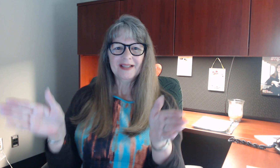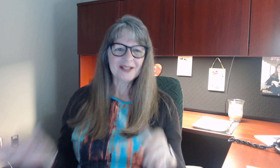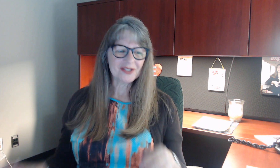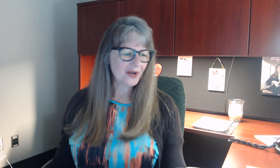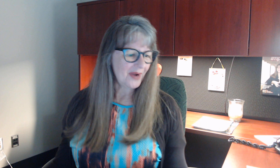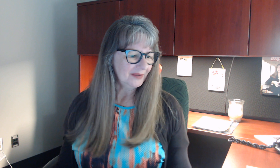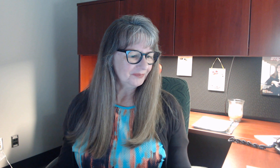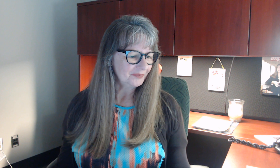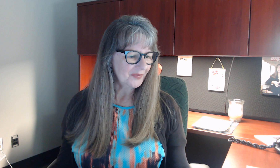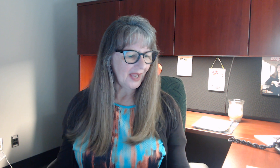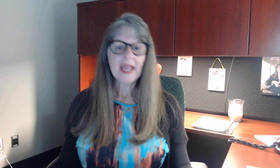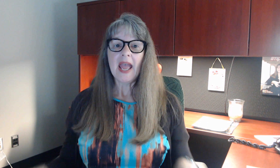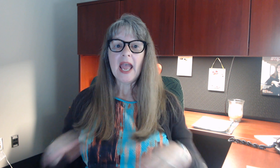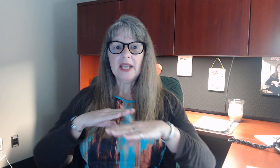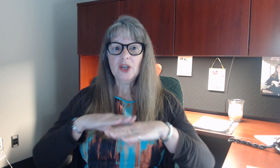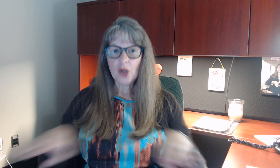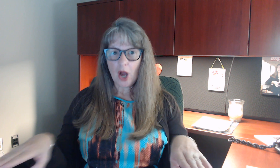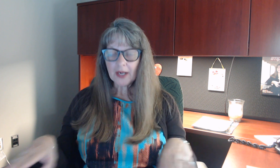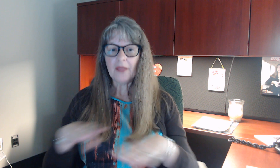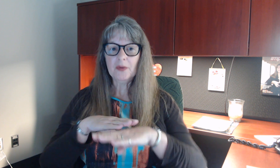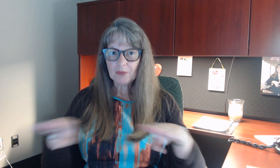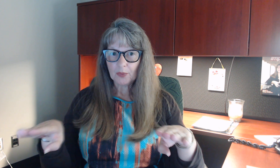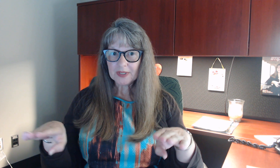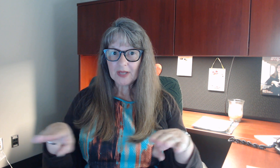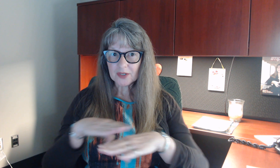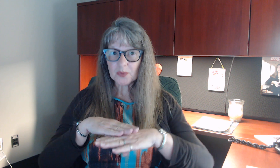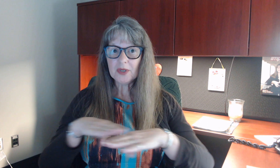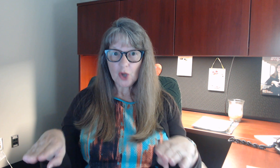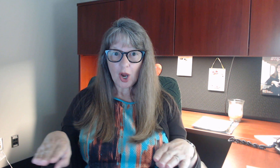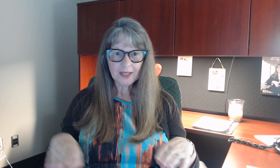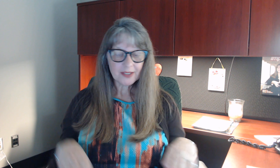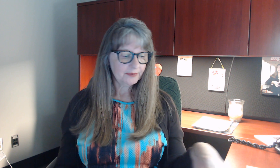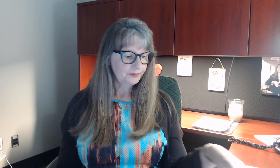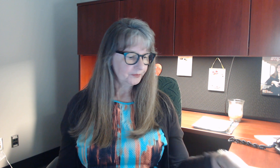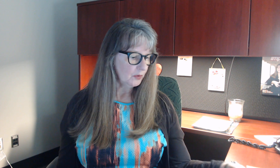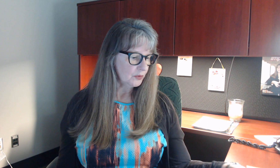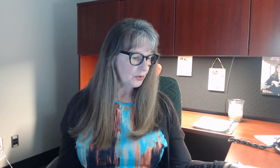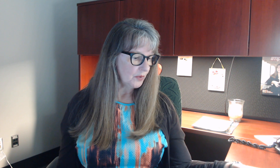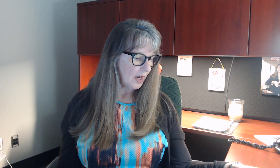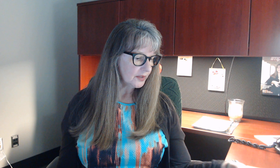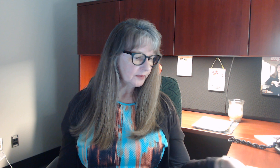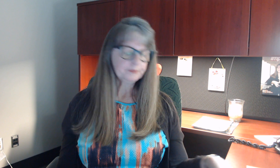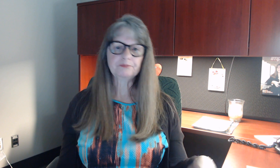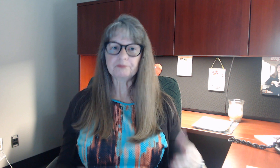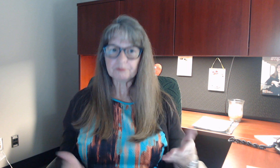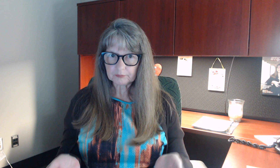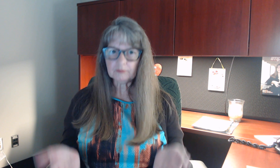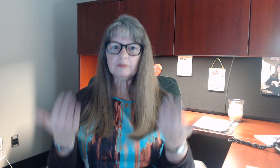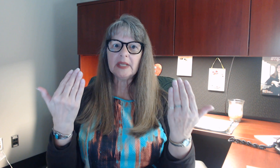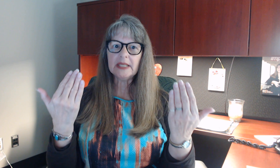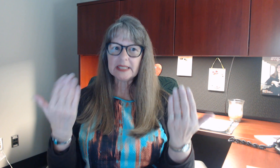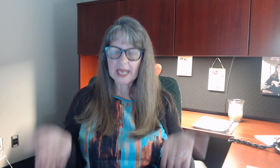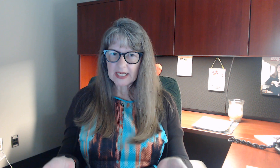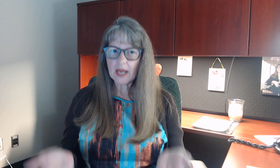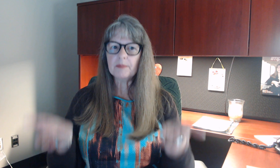is to go out. Okay. And not, I think we've already done this one, not, or do not. Stand up.